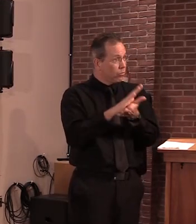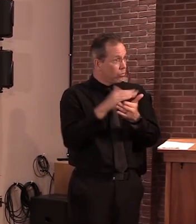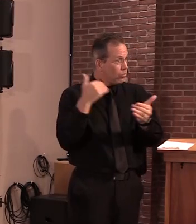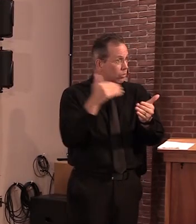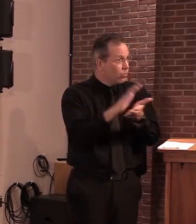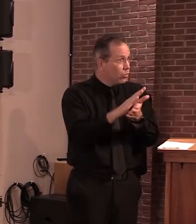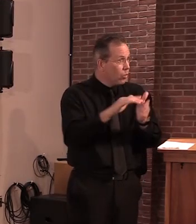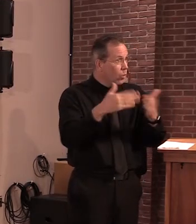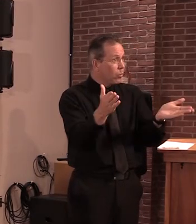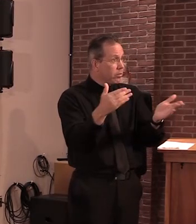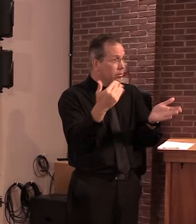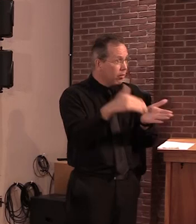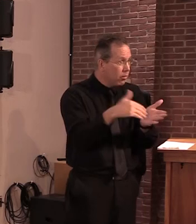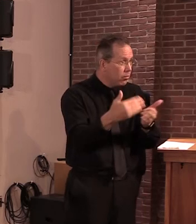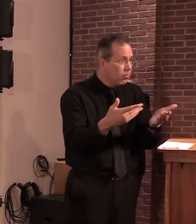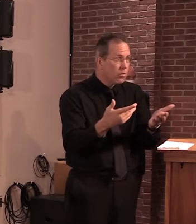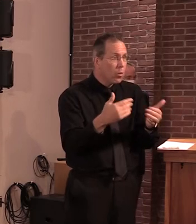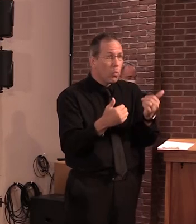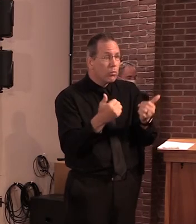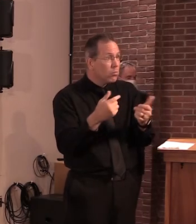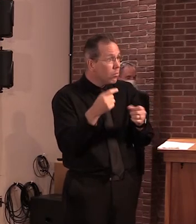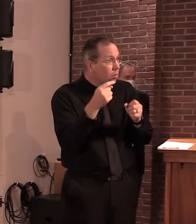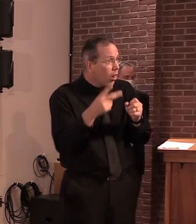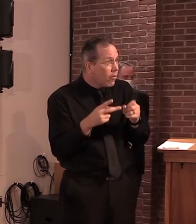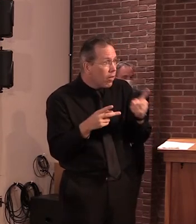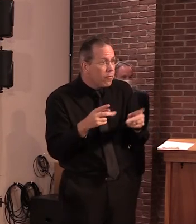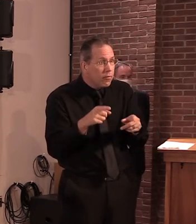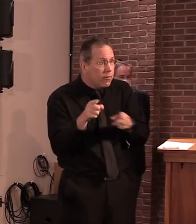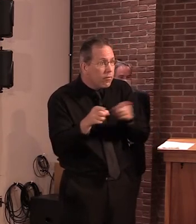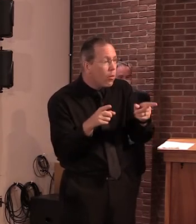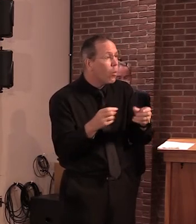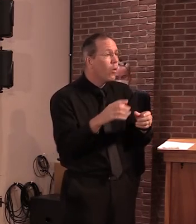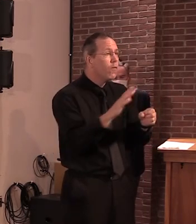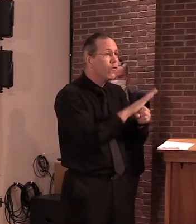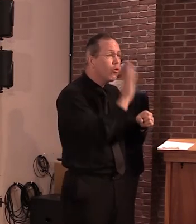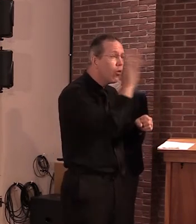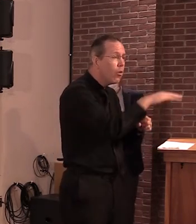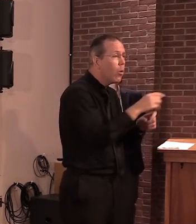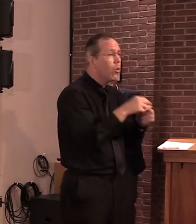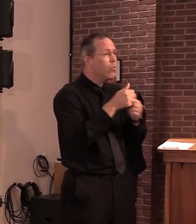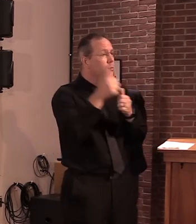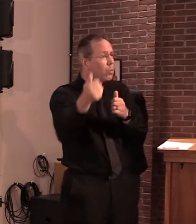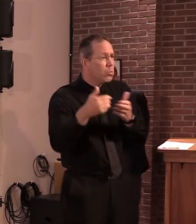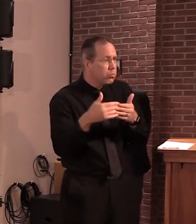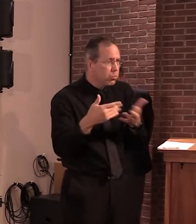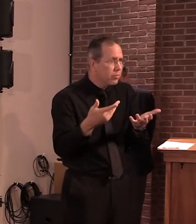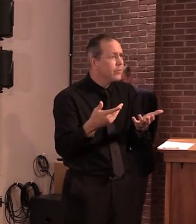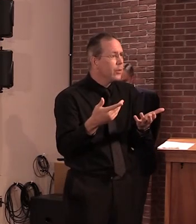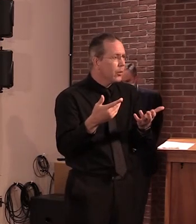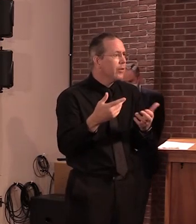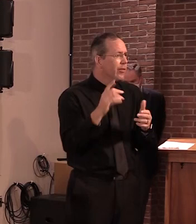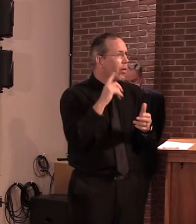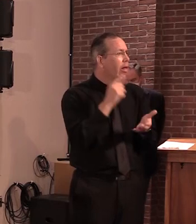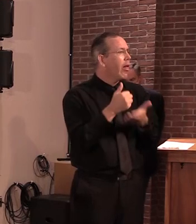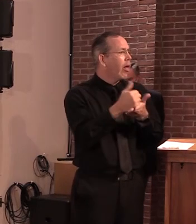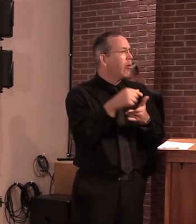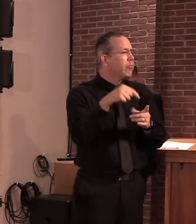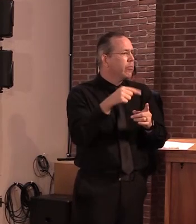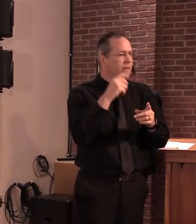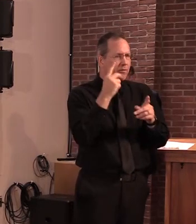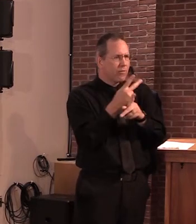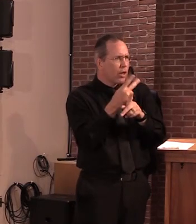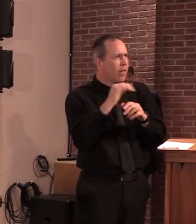hybrid model or in full five-day instruction, that will alleviate the pressure on many